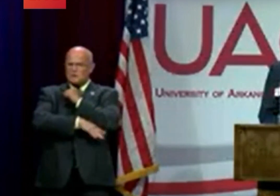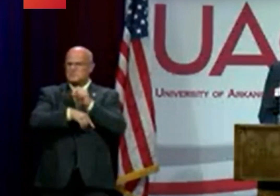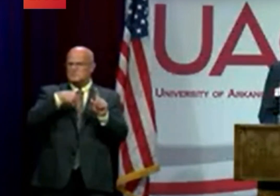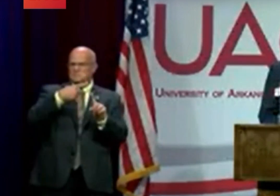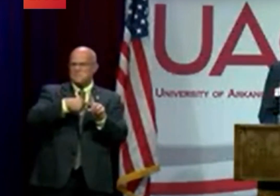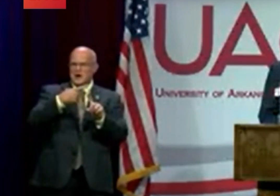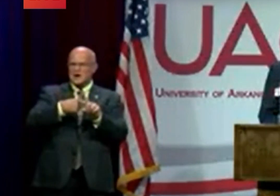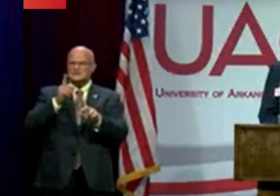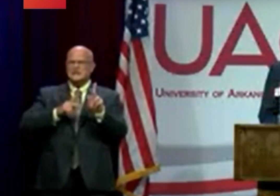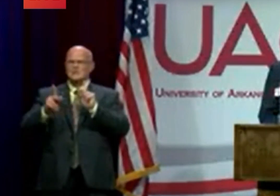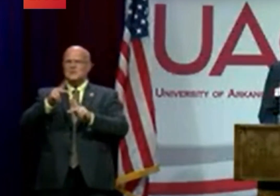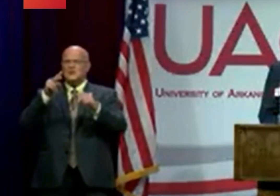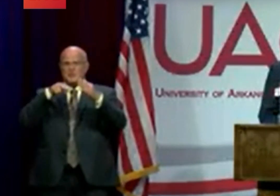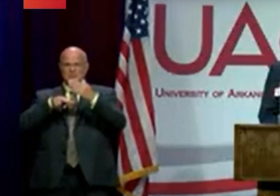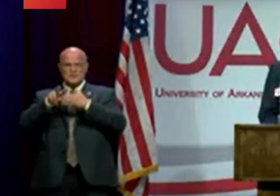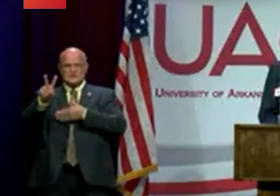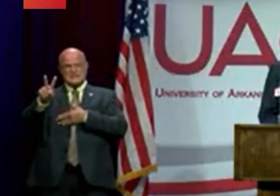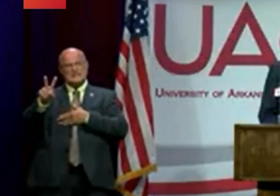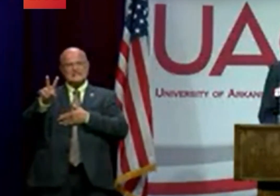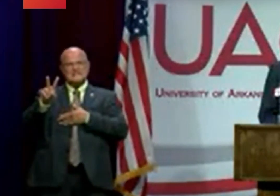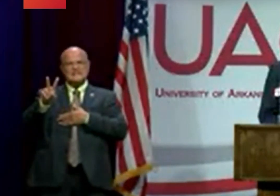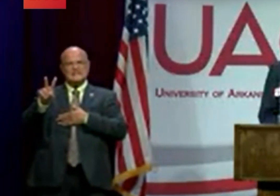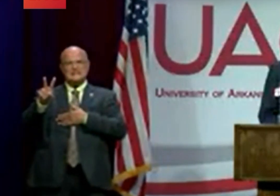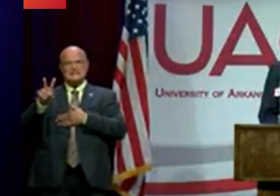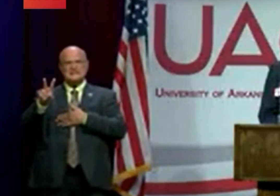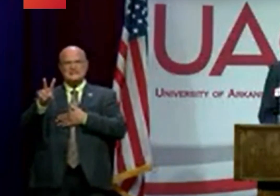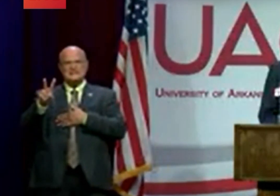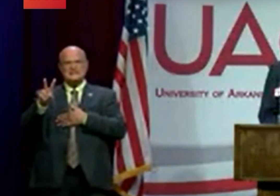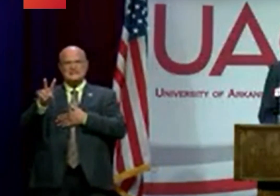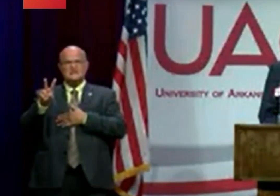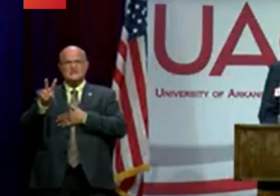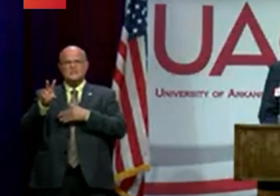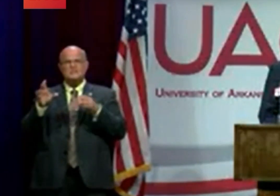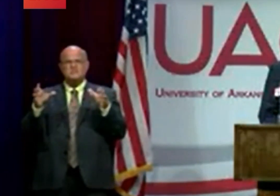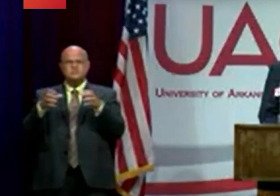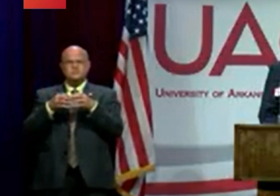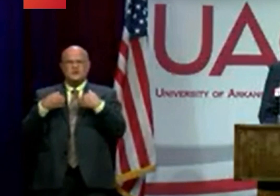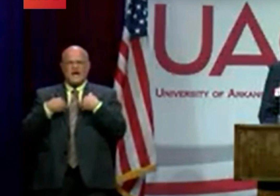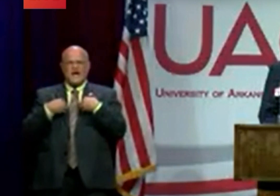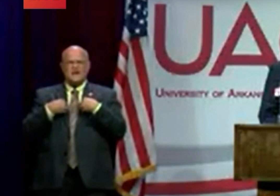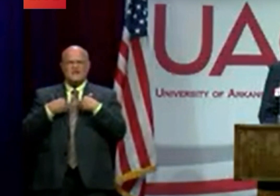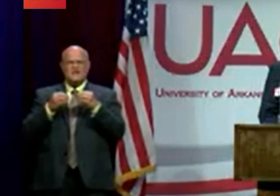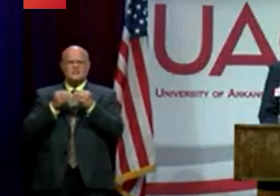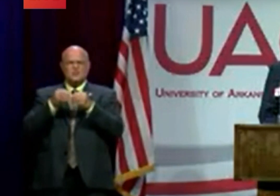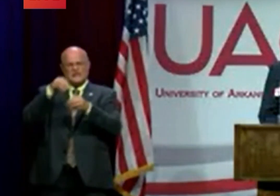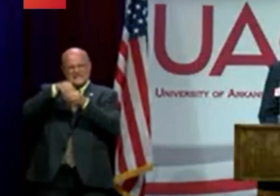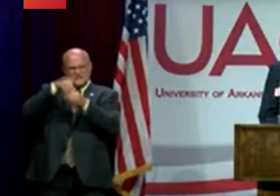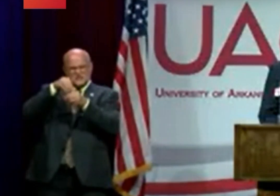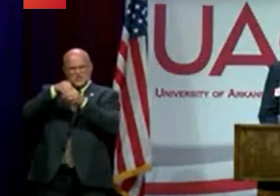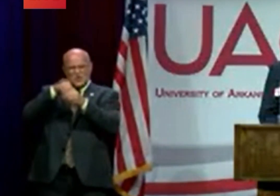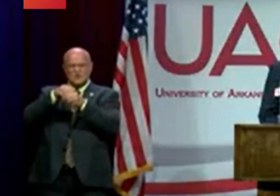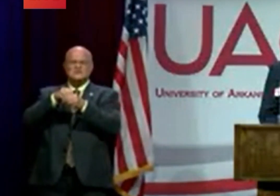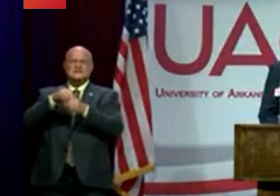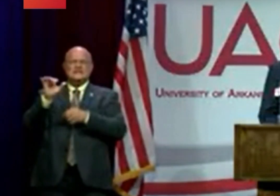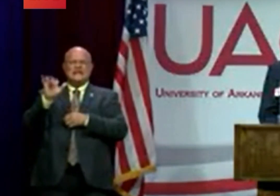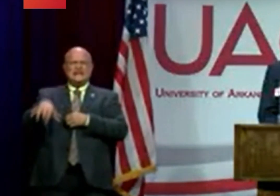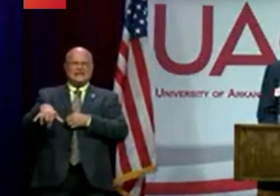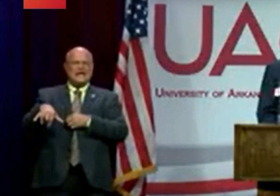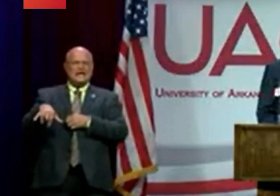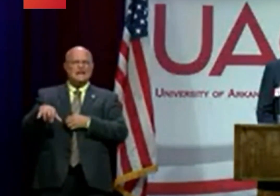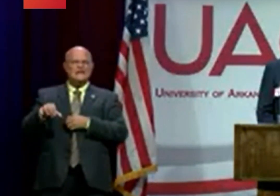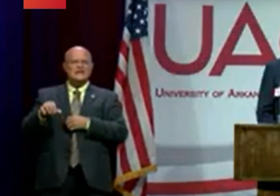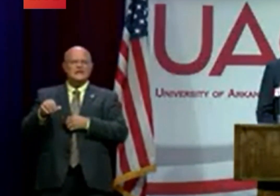are predicting there could be spikes in places as more people are having to be indoors and things like that, and also a spike